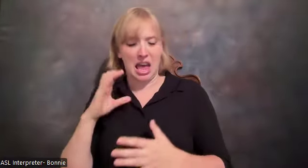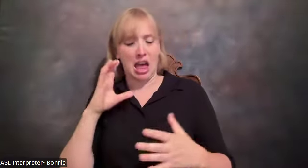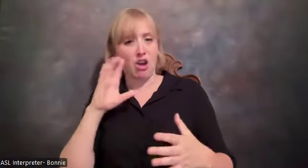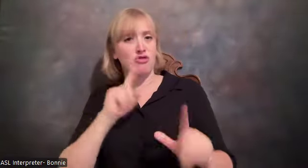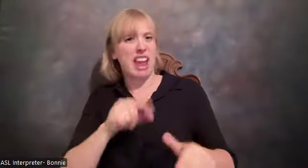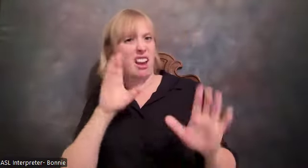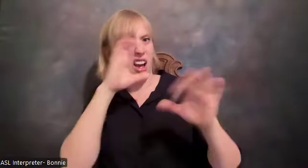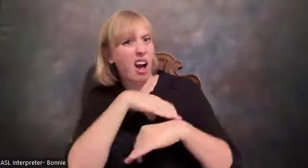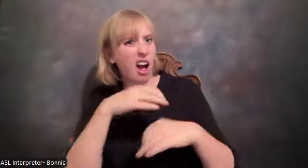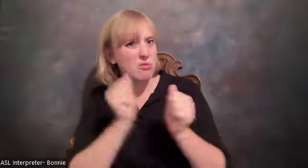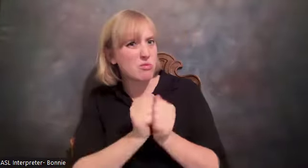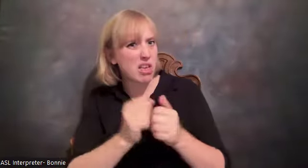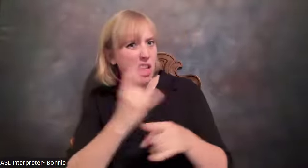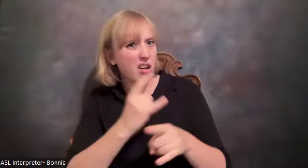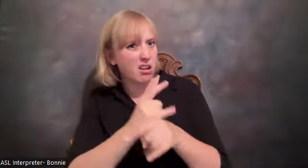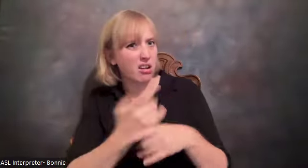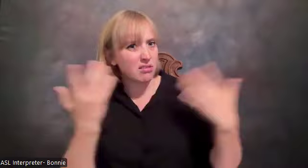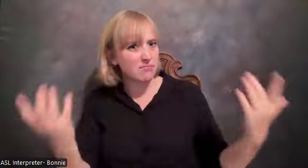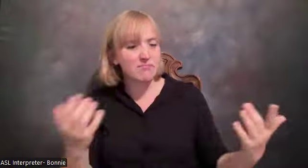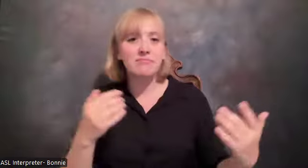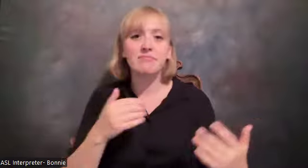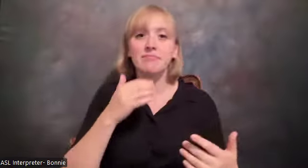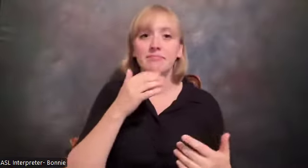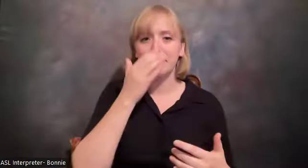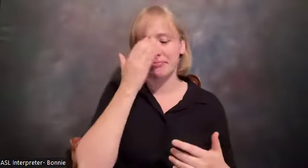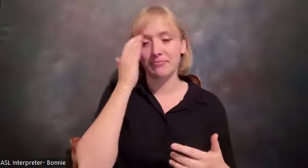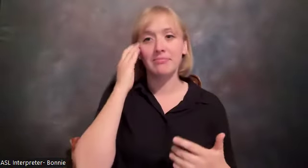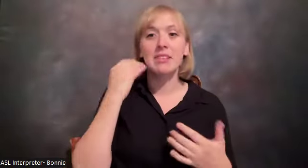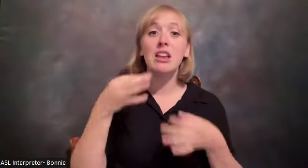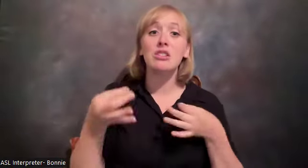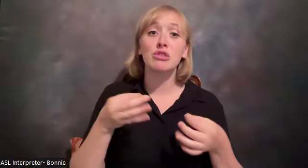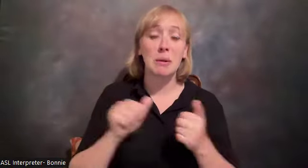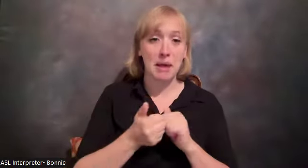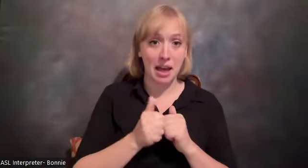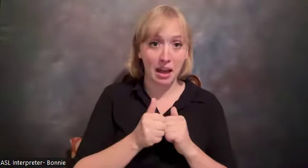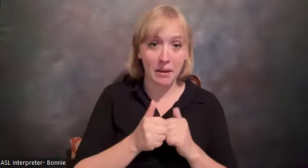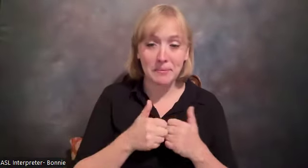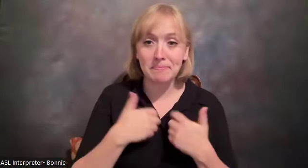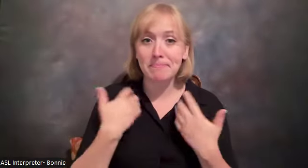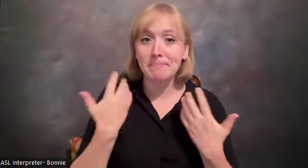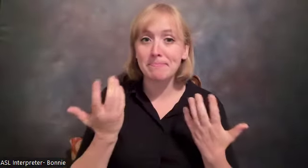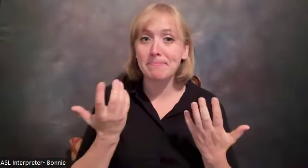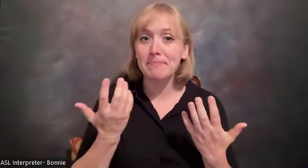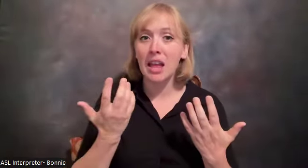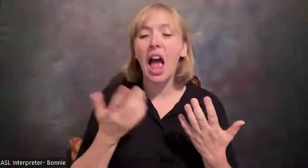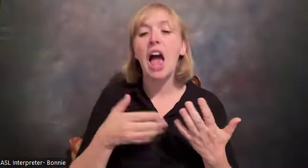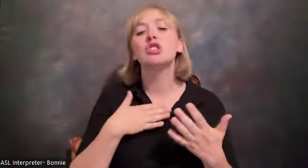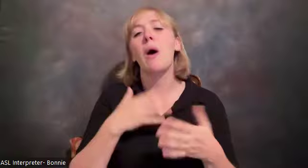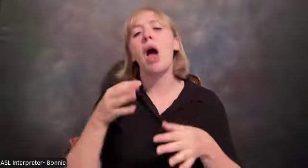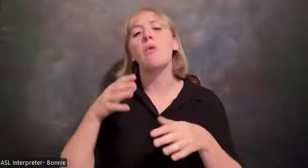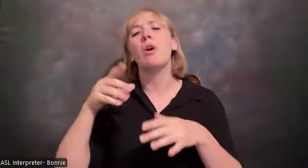alcohol also. And the best way that I can really describe what I mean by that is just to skip ahead in my